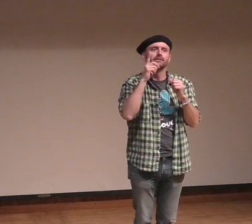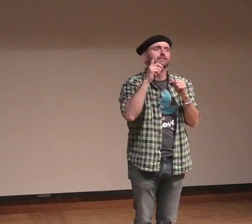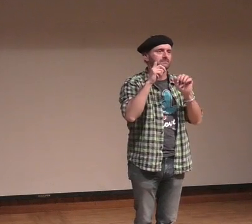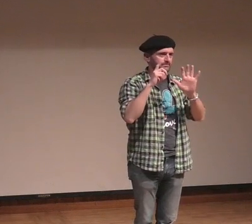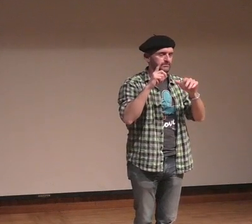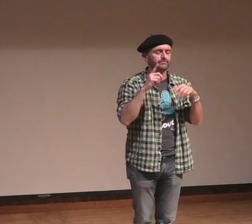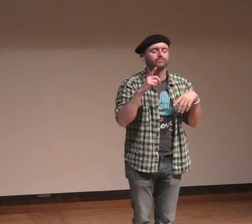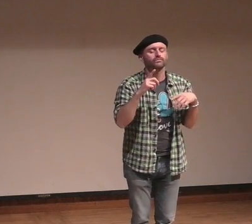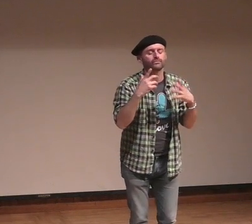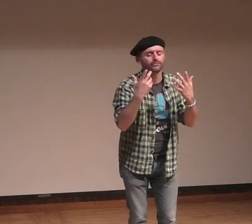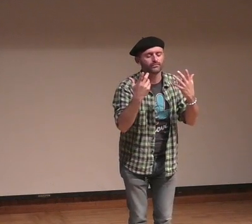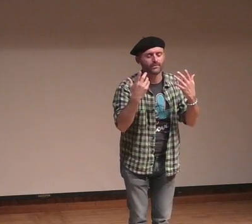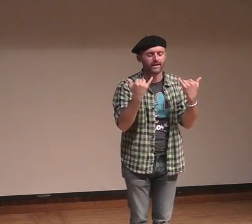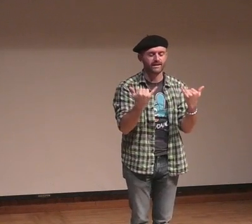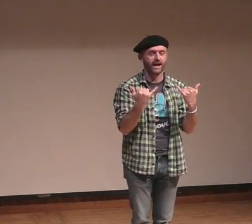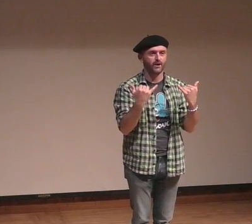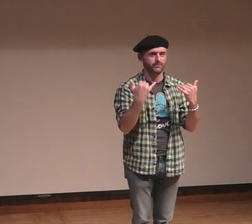grassroots ASL users.